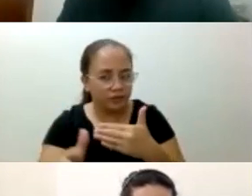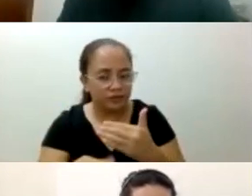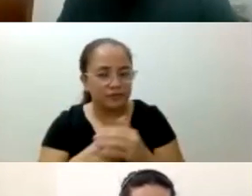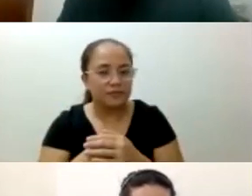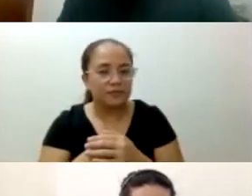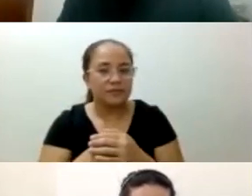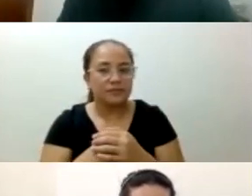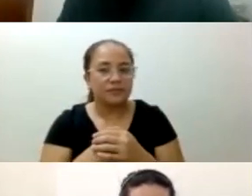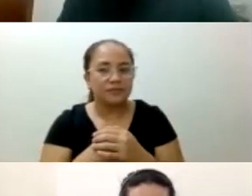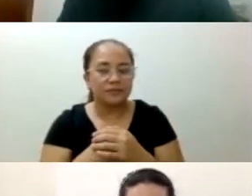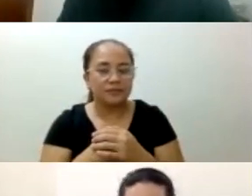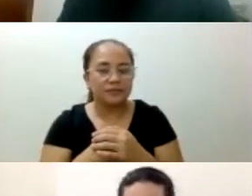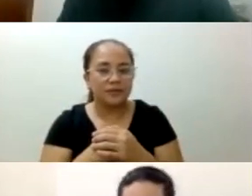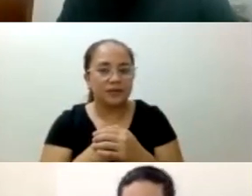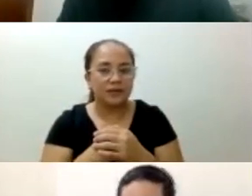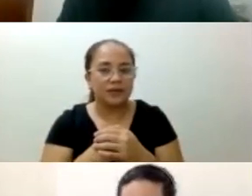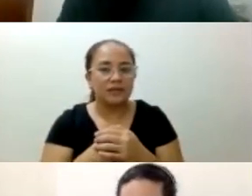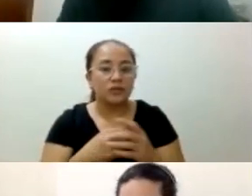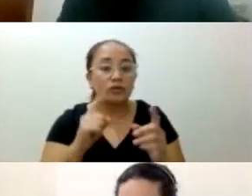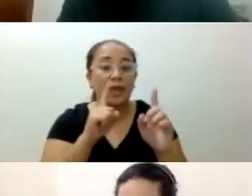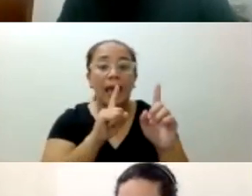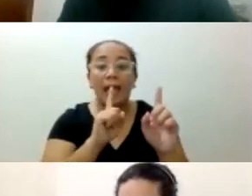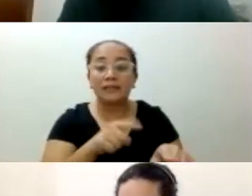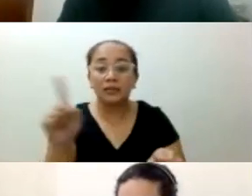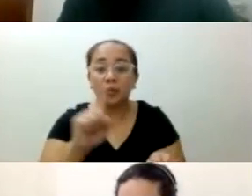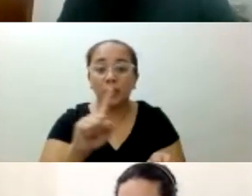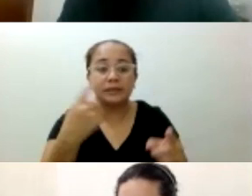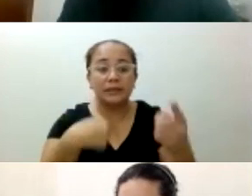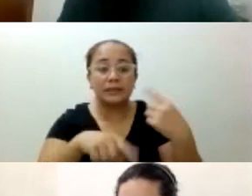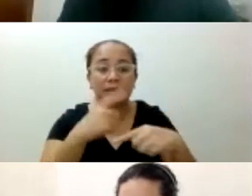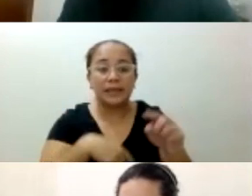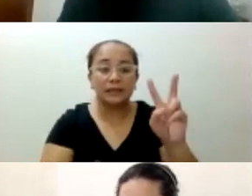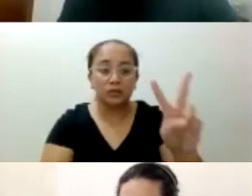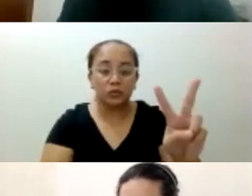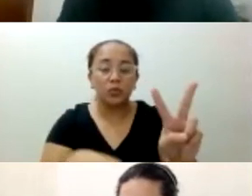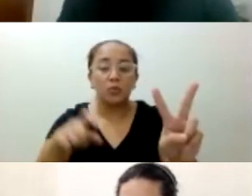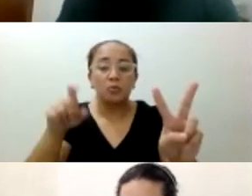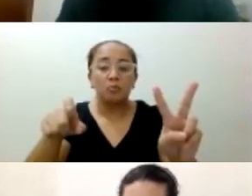And so, the correct answer is sign 2 should occur before sign